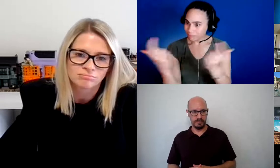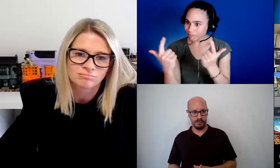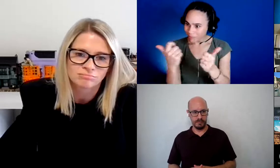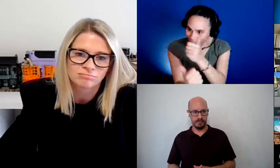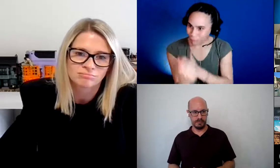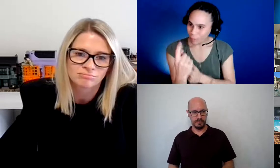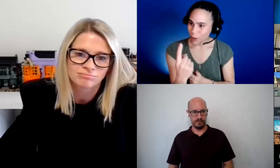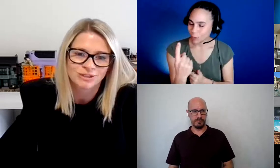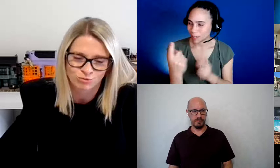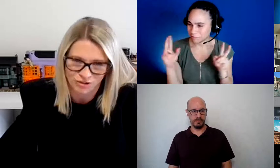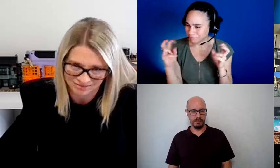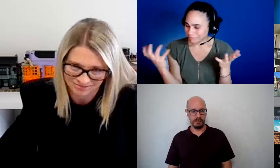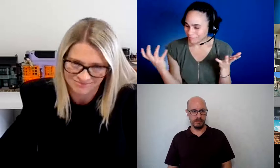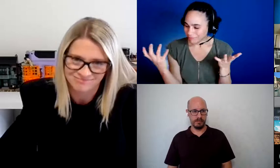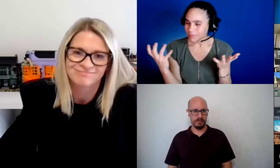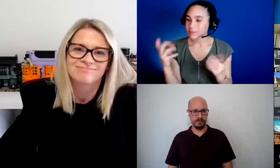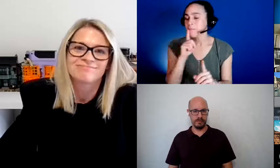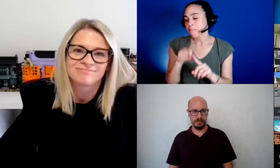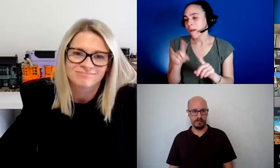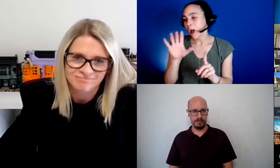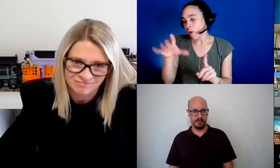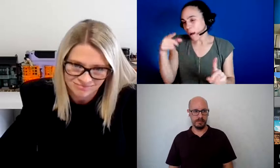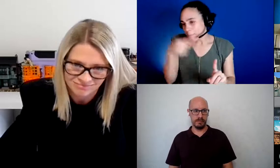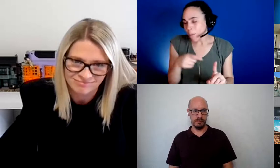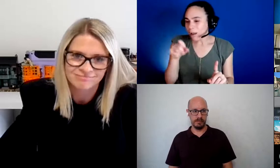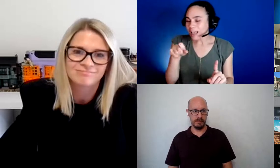But to your point that there's, there's a little, there's a difference there.